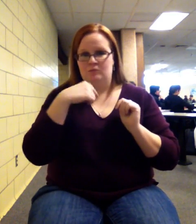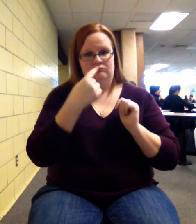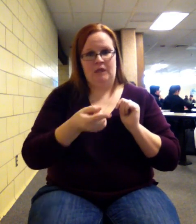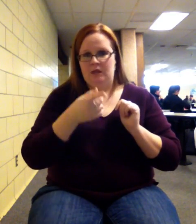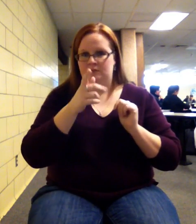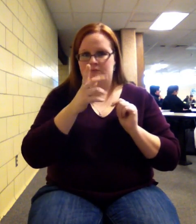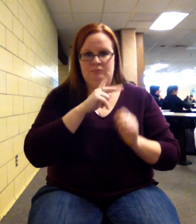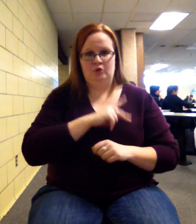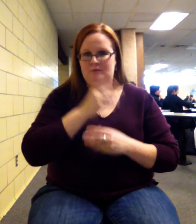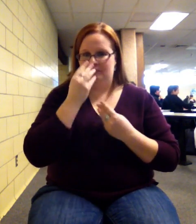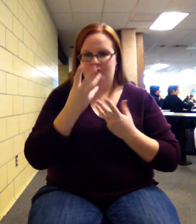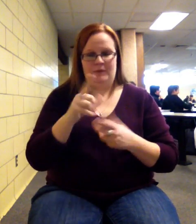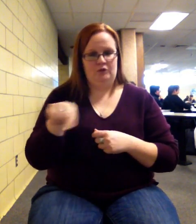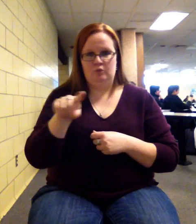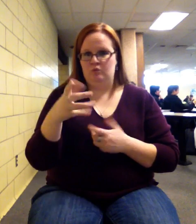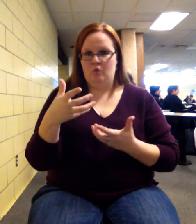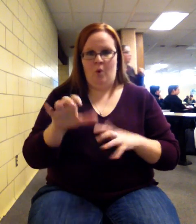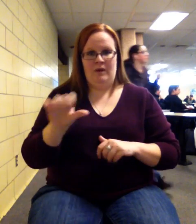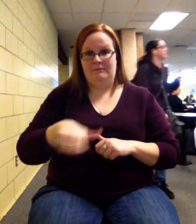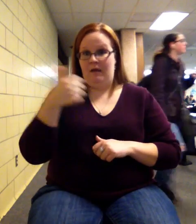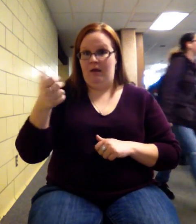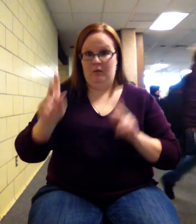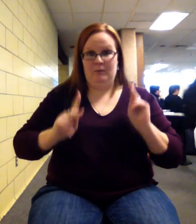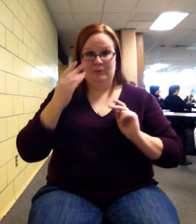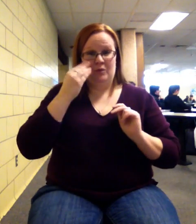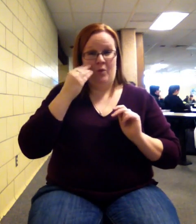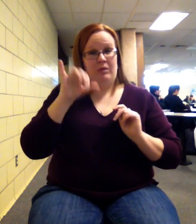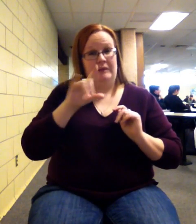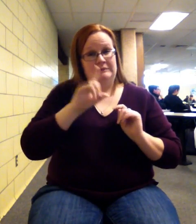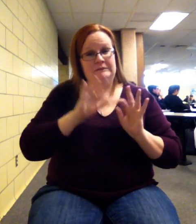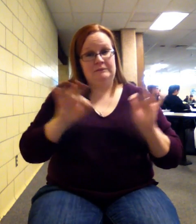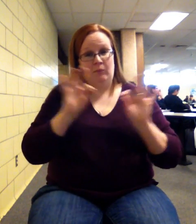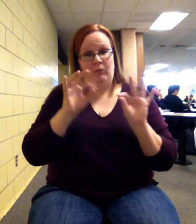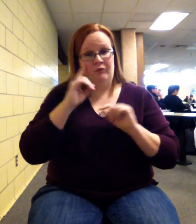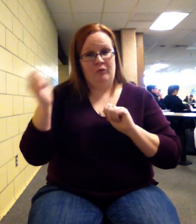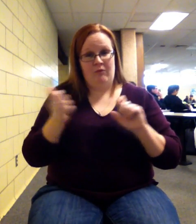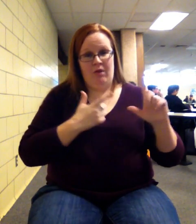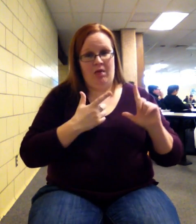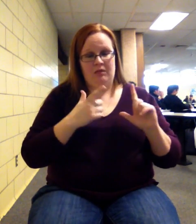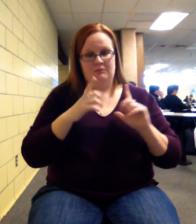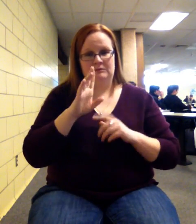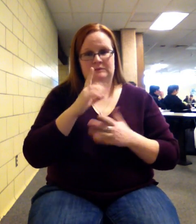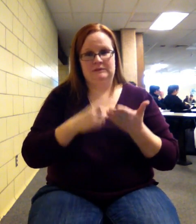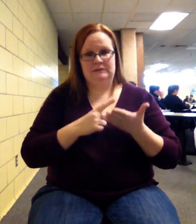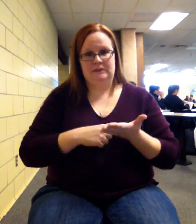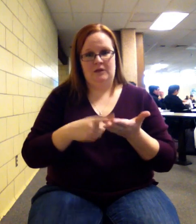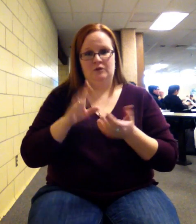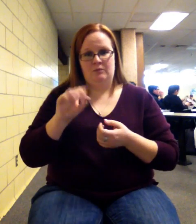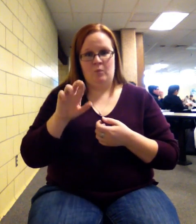information that you would not want others to know, and that's going to be true with everyone at the discussion board. They will be that other students can read that.